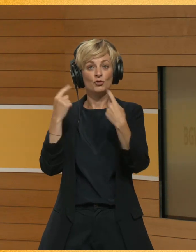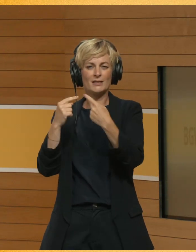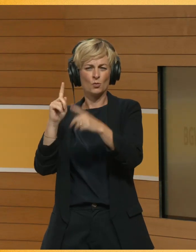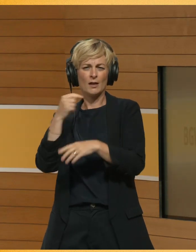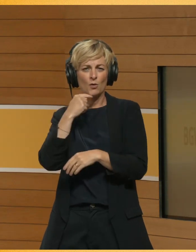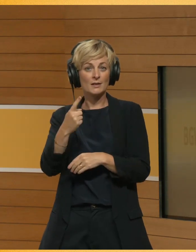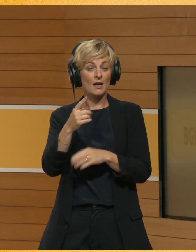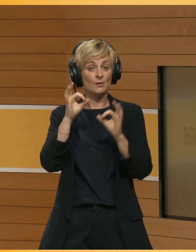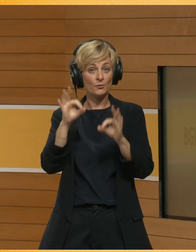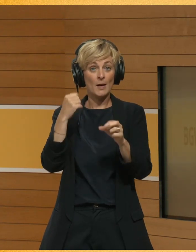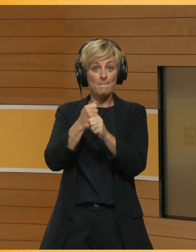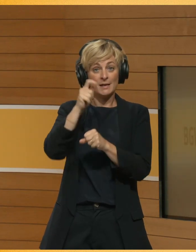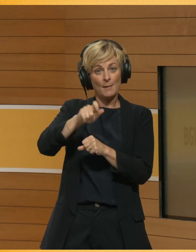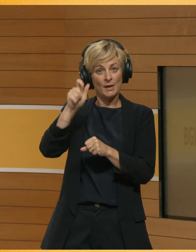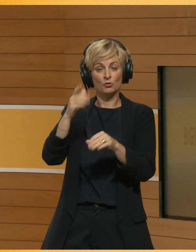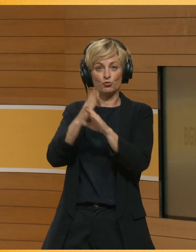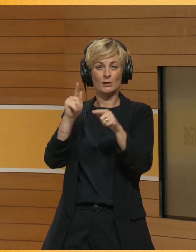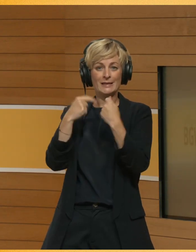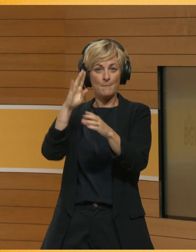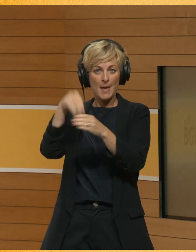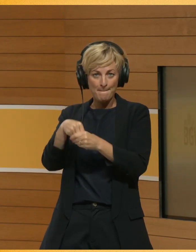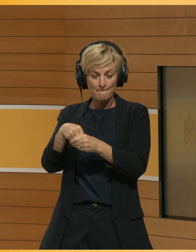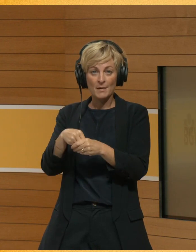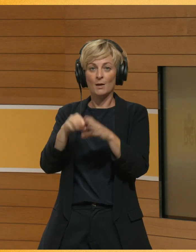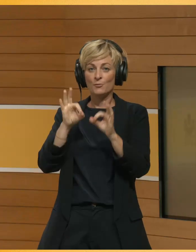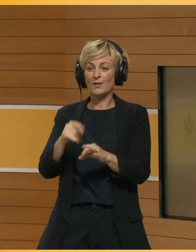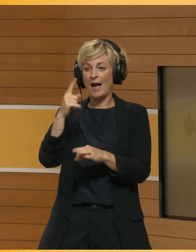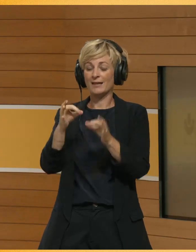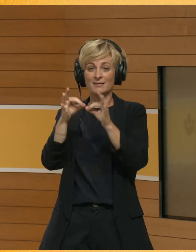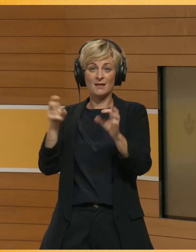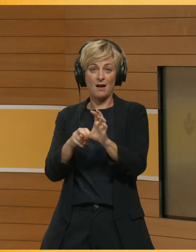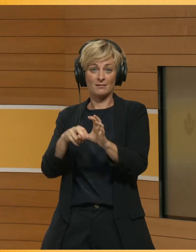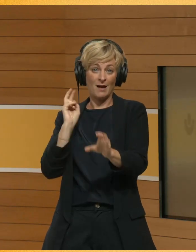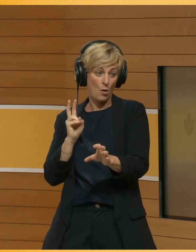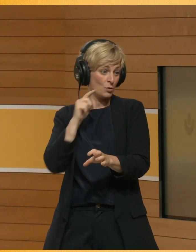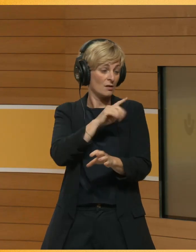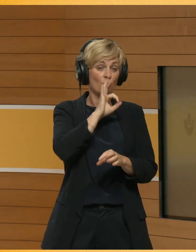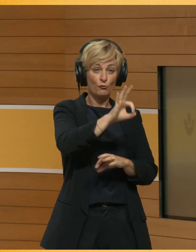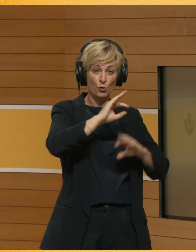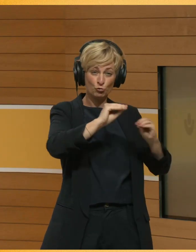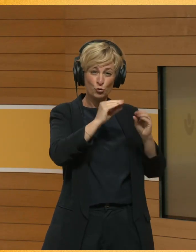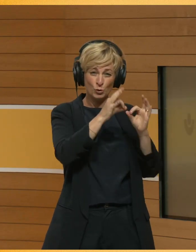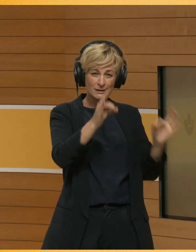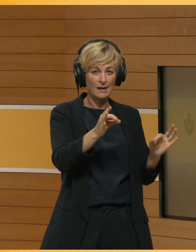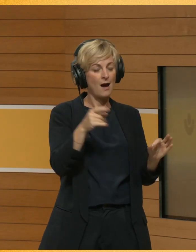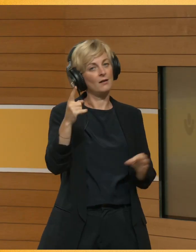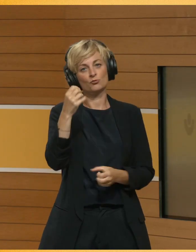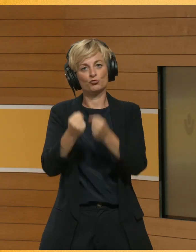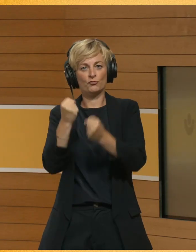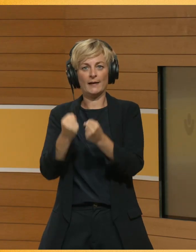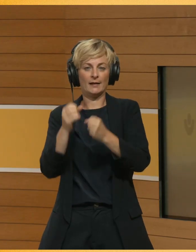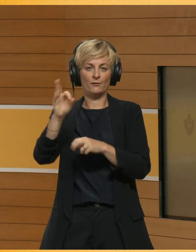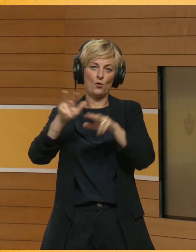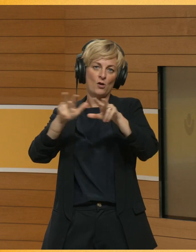thought we had to work on that. And so what was very present to us was